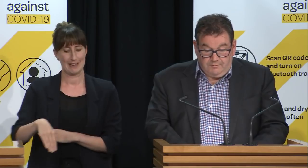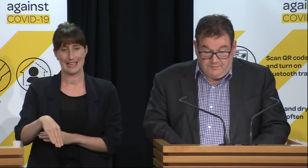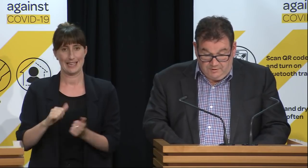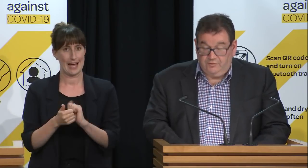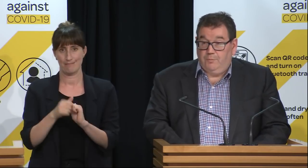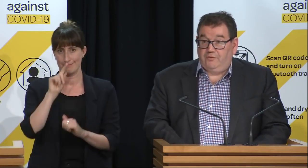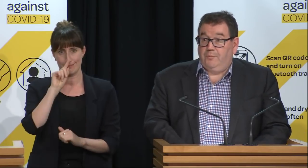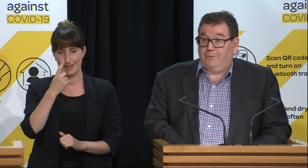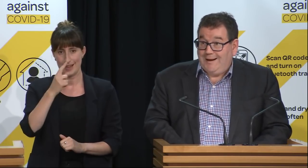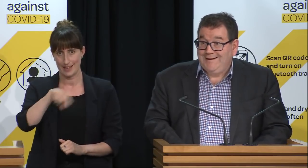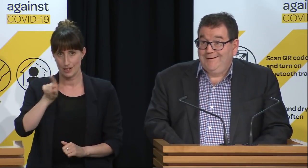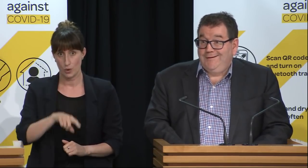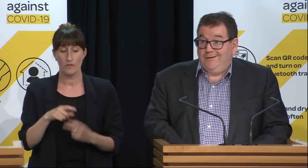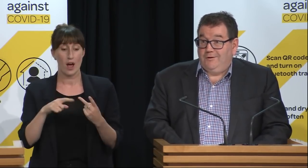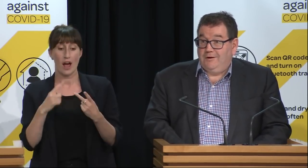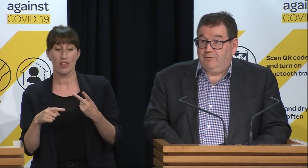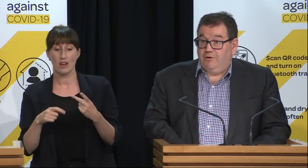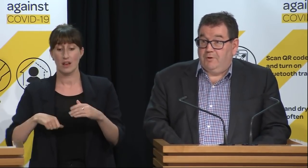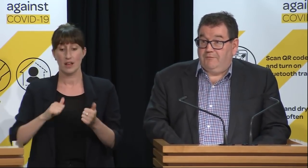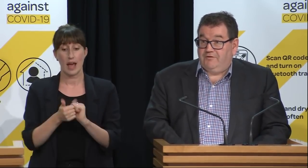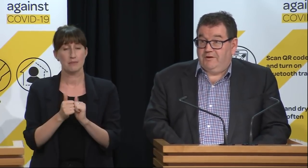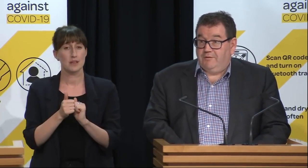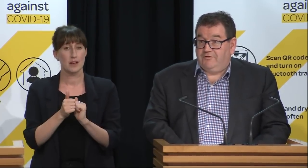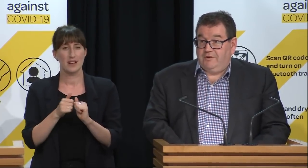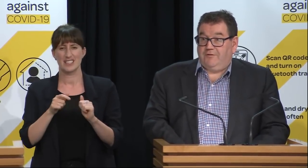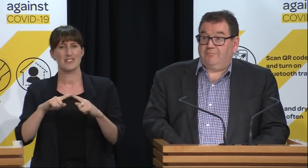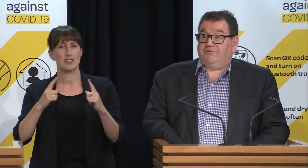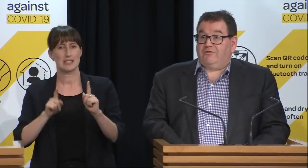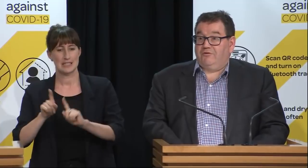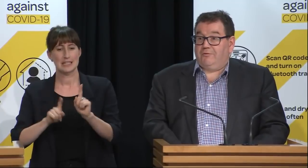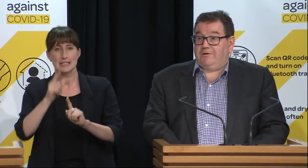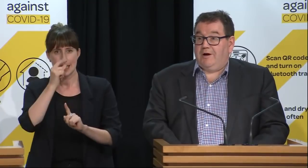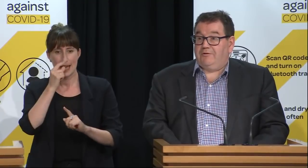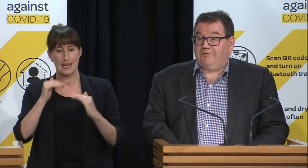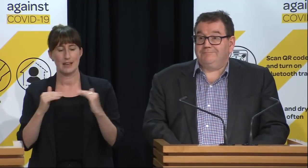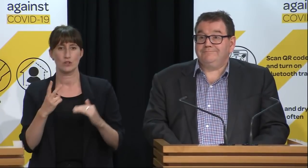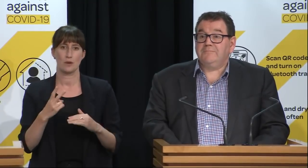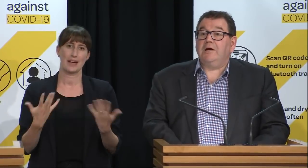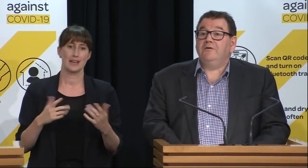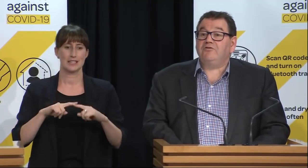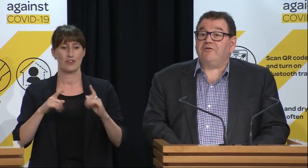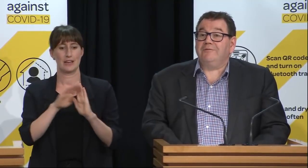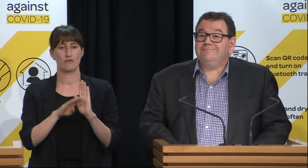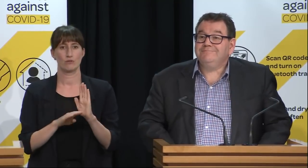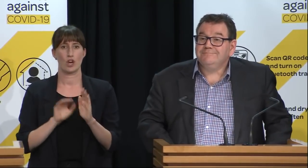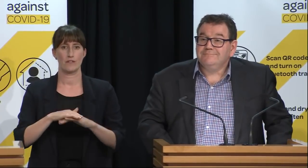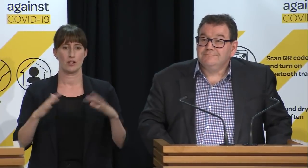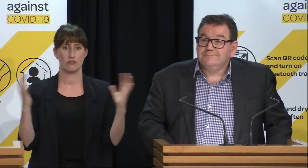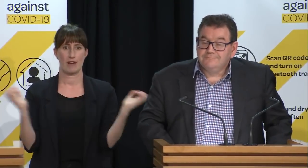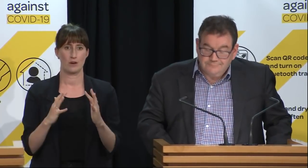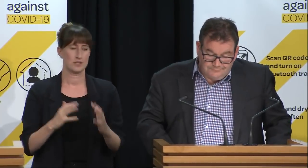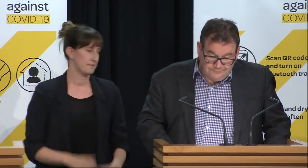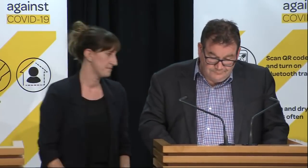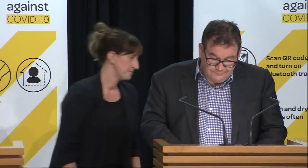games, it is still possible to play in alert level 2, but obviously there are significant restrictions around crowds. Jason. Just